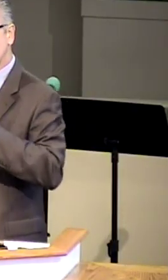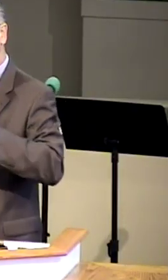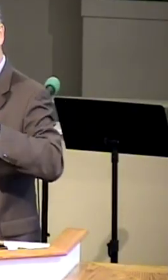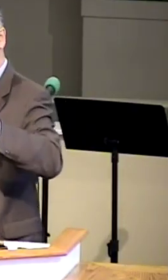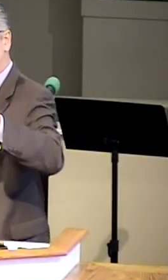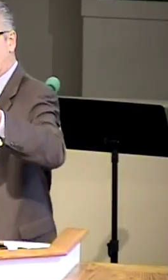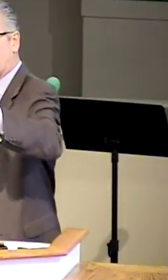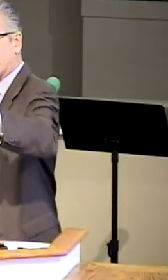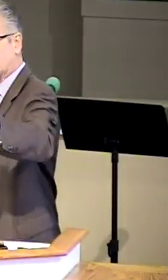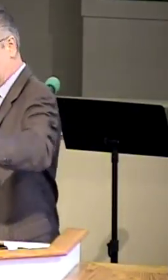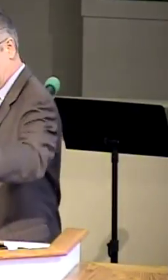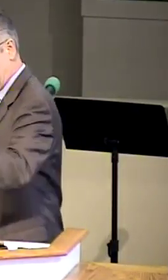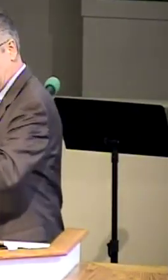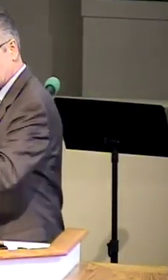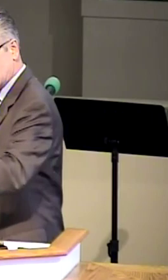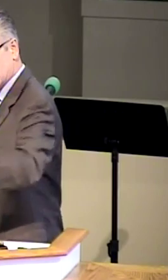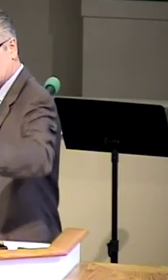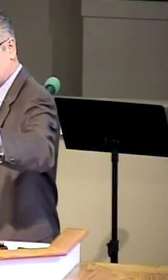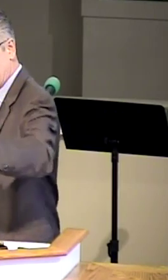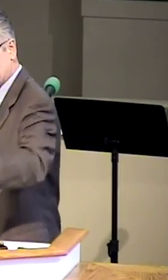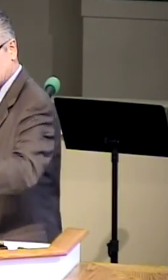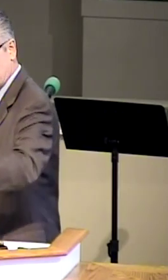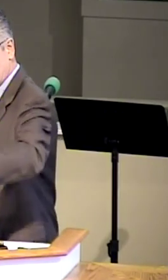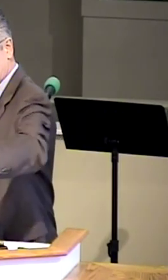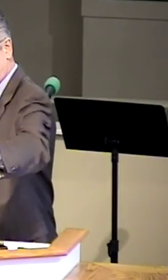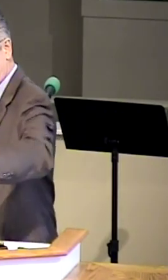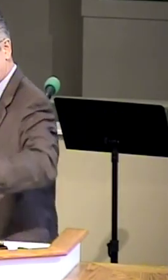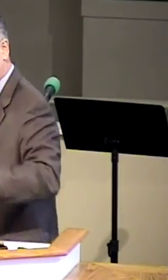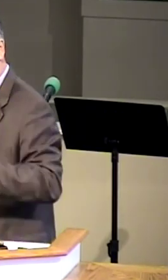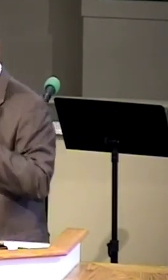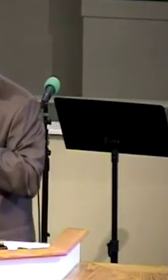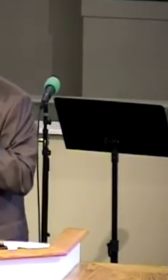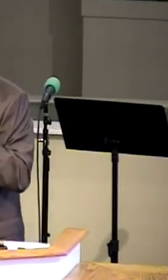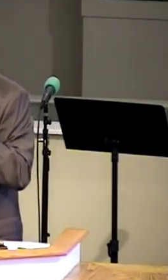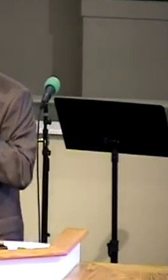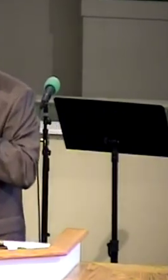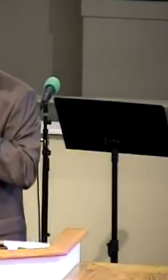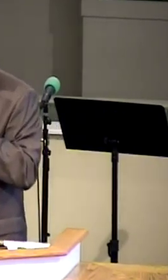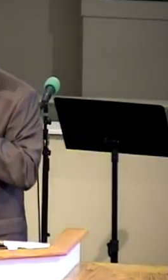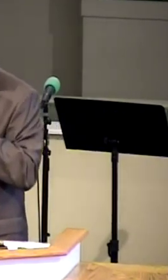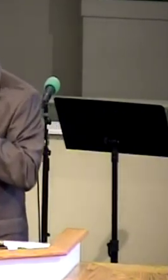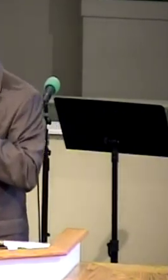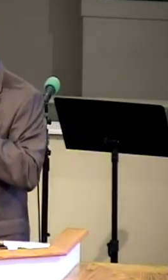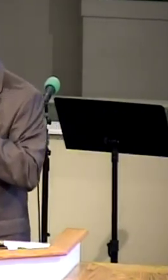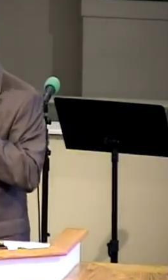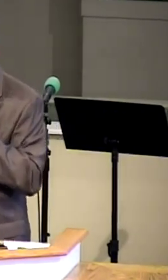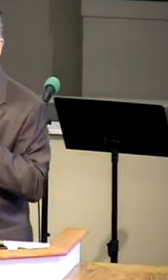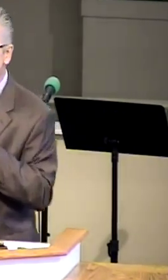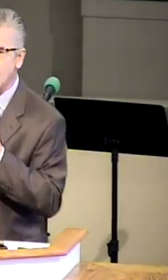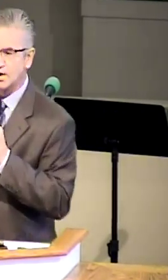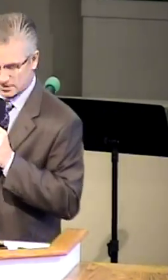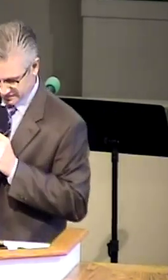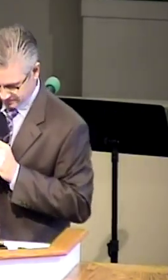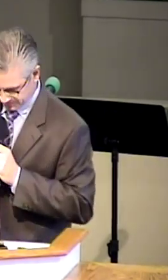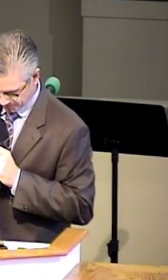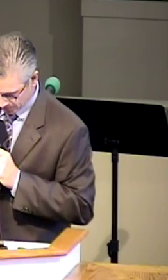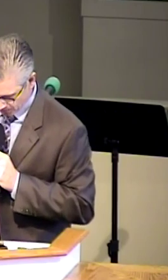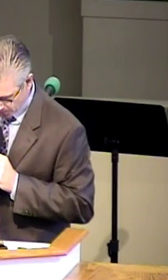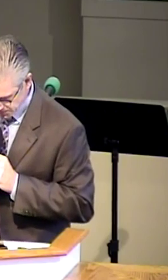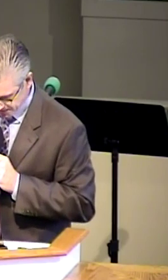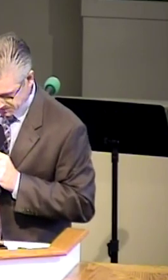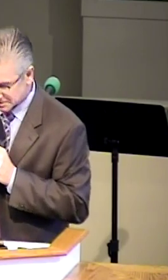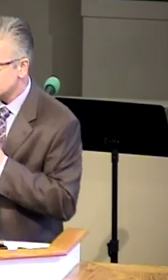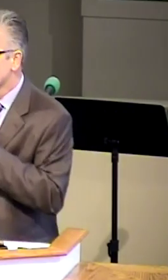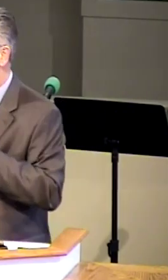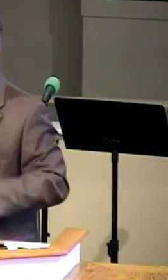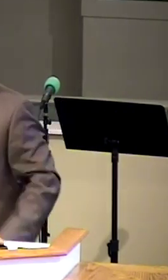And he was telling him about Isaiah and how Jesus matches up with the prophecies in Isaiah. And the eunuch said, here's water.